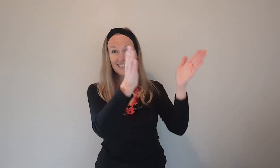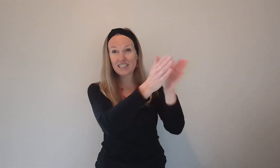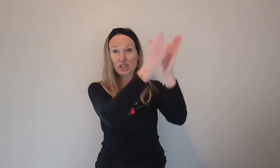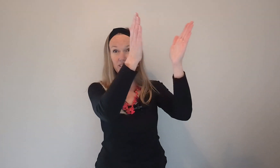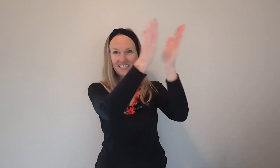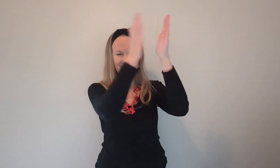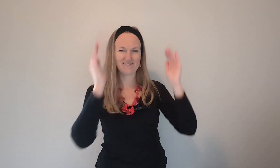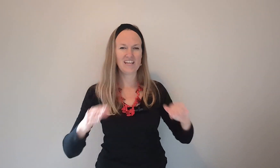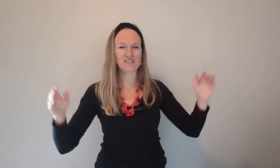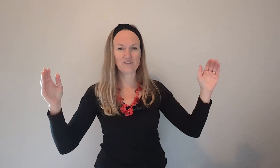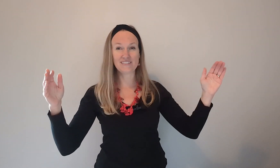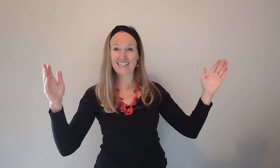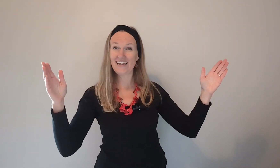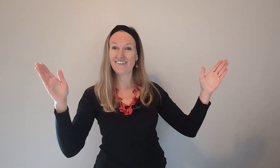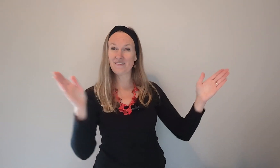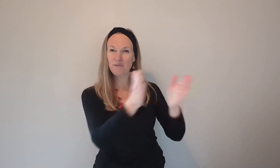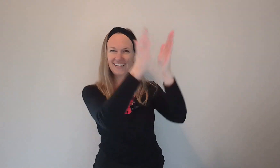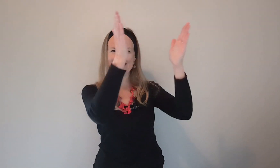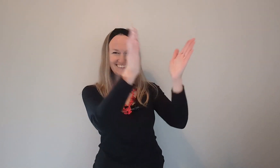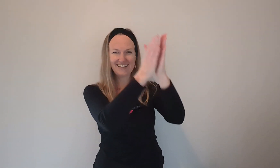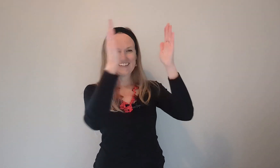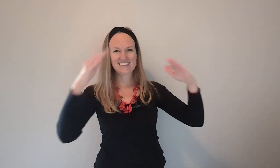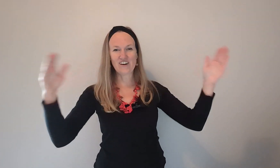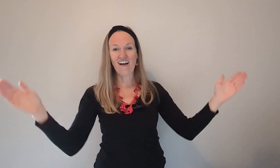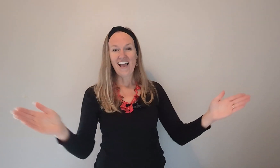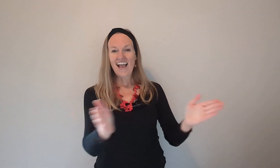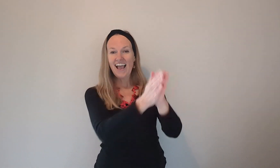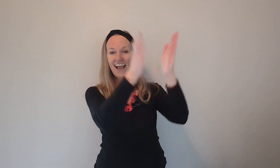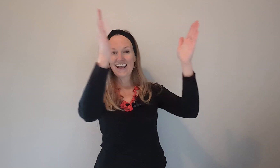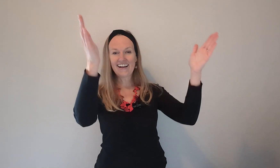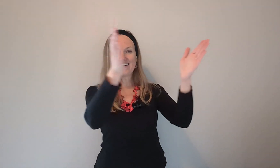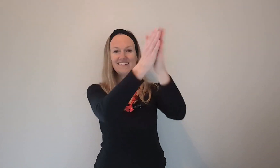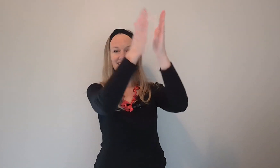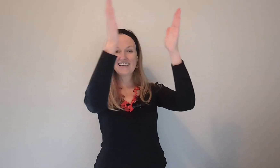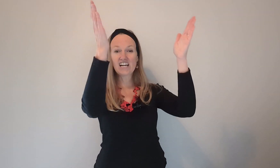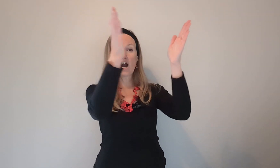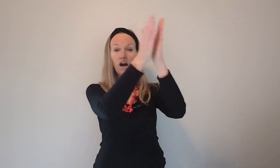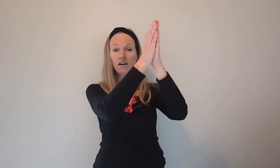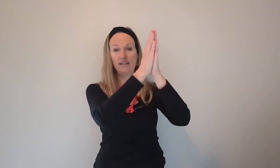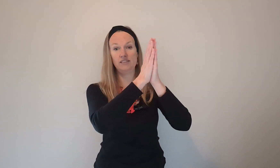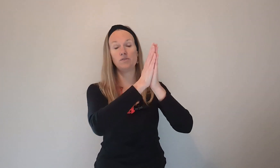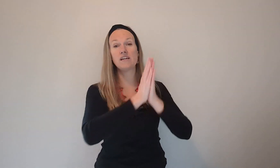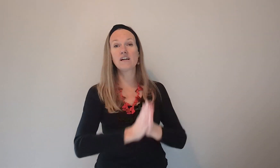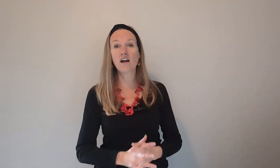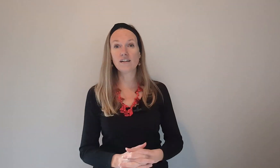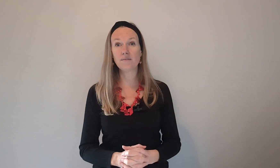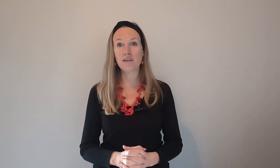an interpretation. So today I'm going with praise. So hail the incarnate. So the incarnate